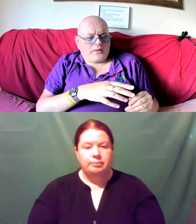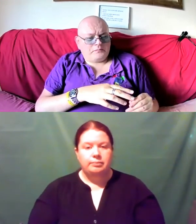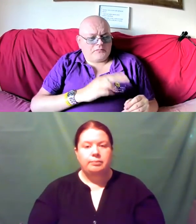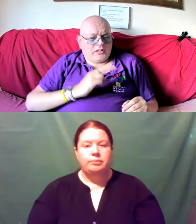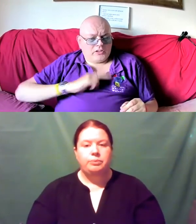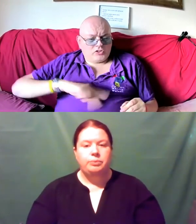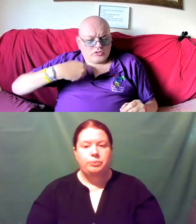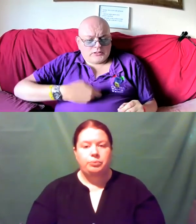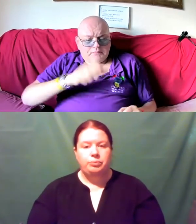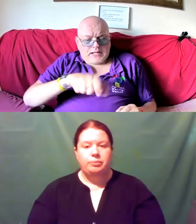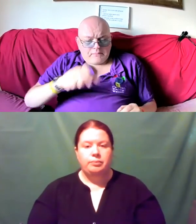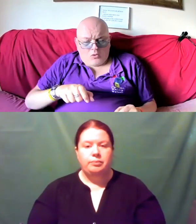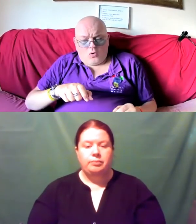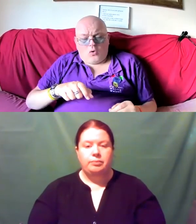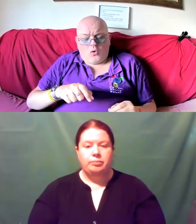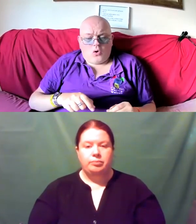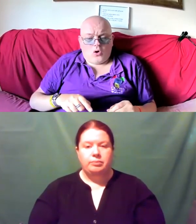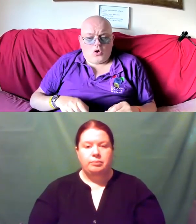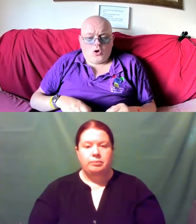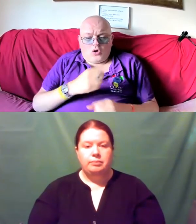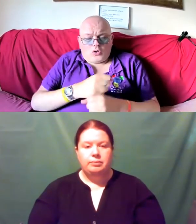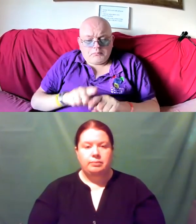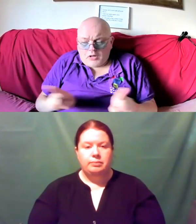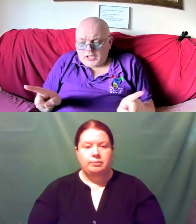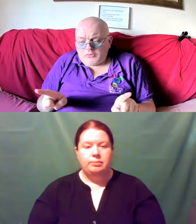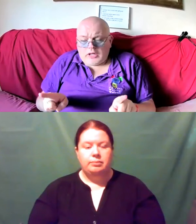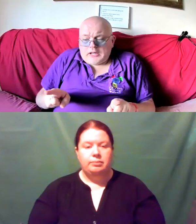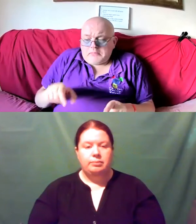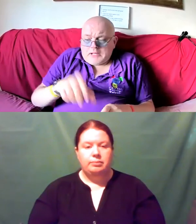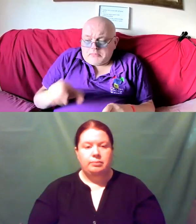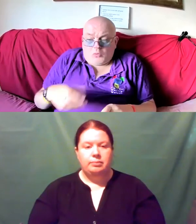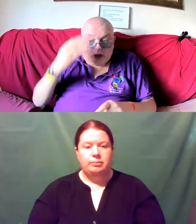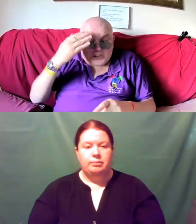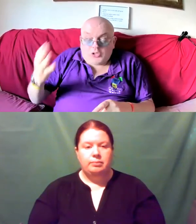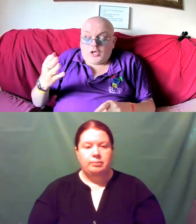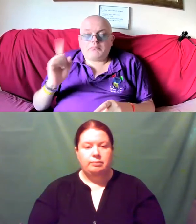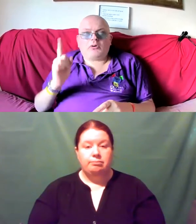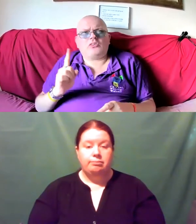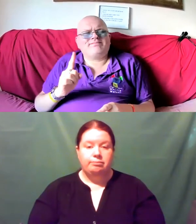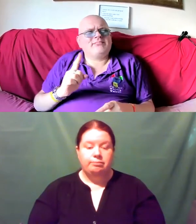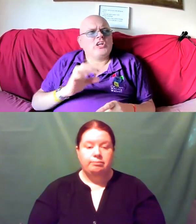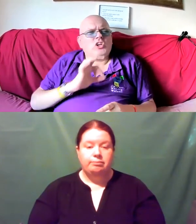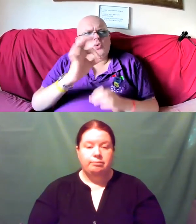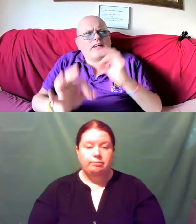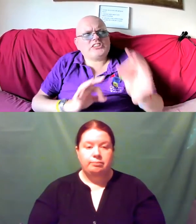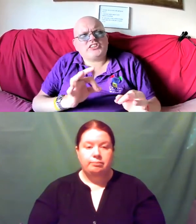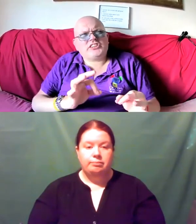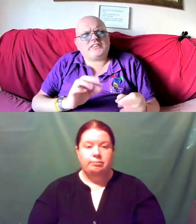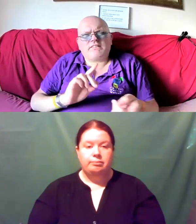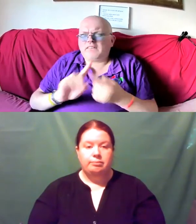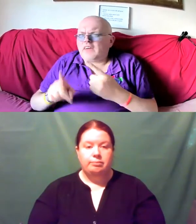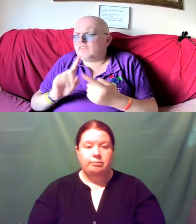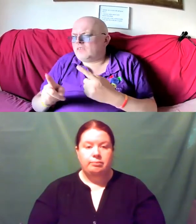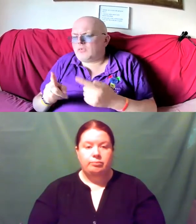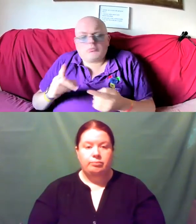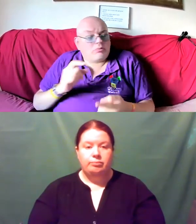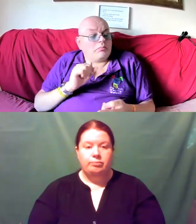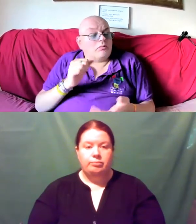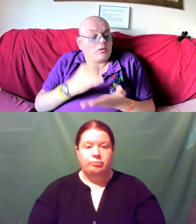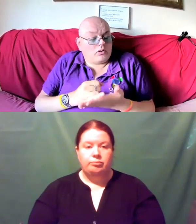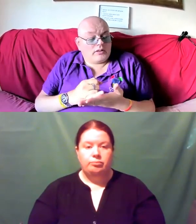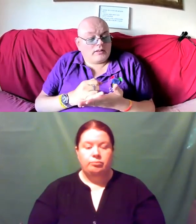folk in that group at that time. But then we probably weren't asking the right questions. Mm-hmm. So we did I ended up doing a major